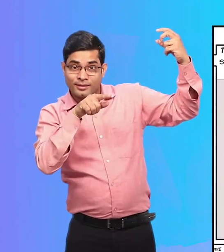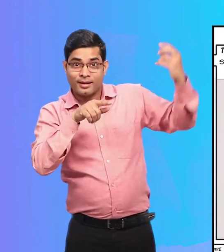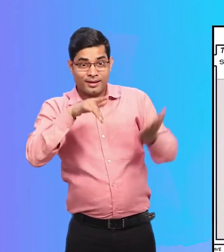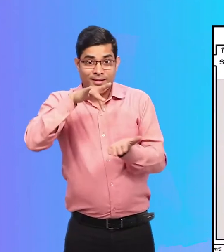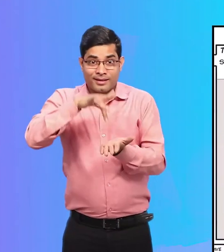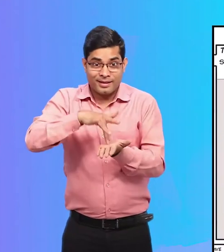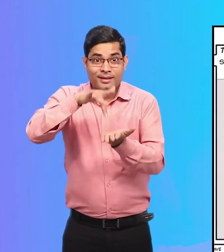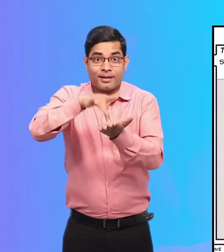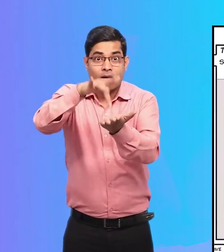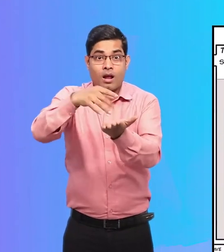shows the stations